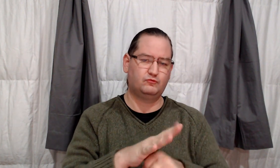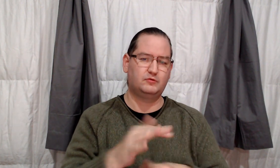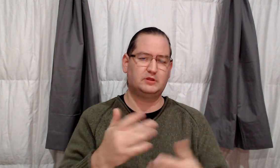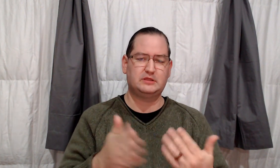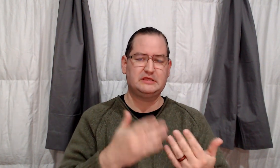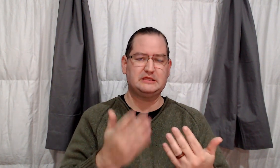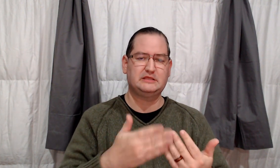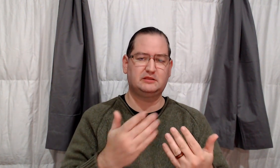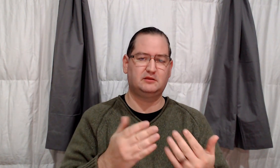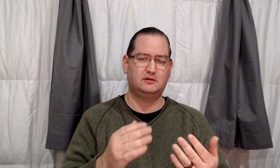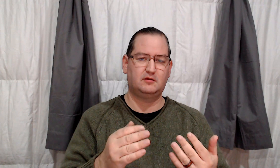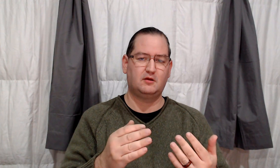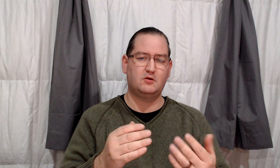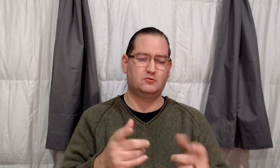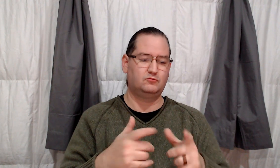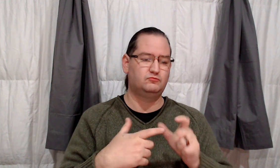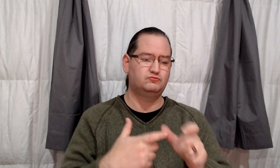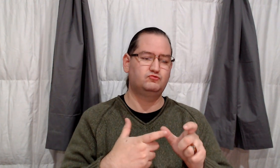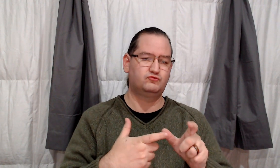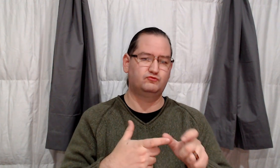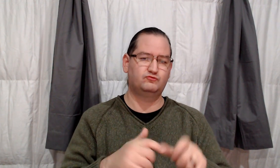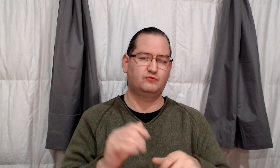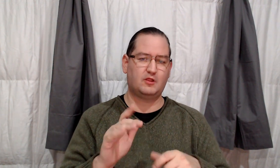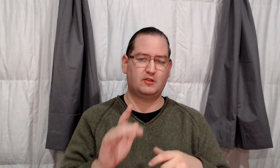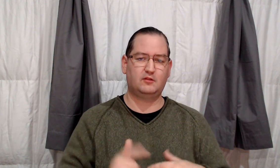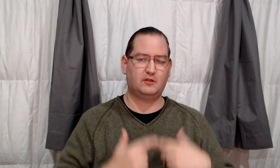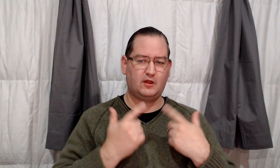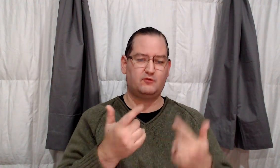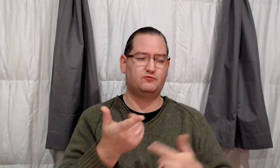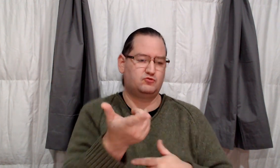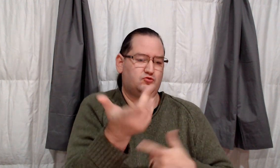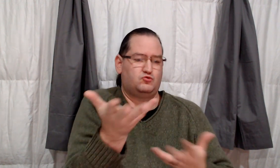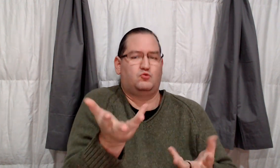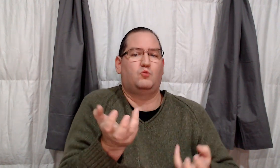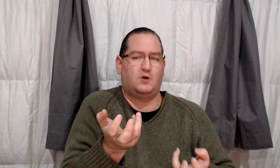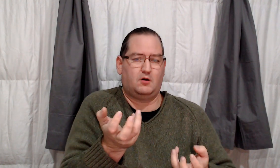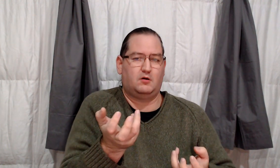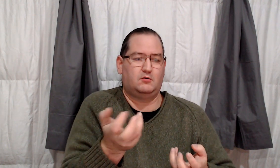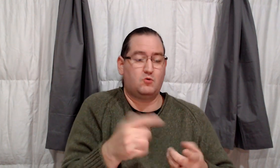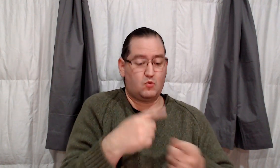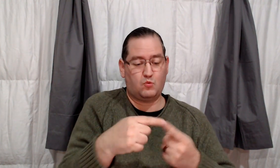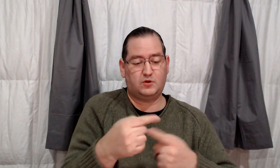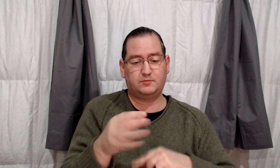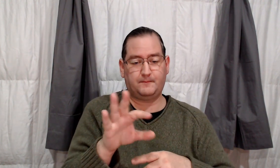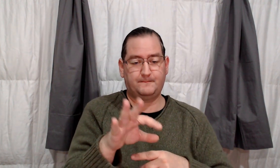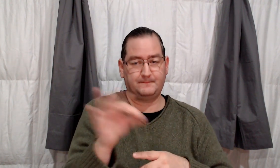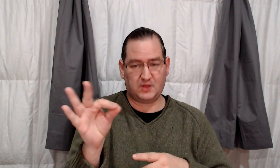it's made that choice, I want it to increase those signals so that you understand it's made that choice for you.